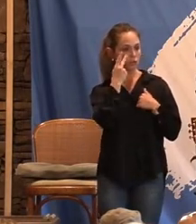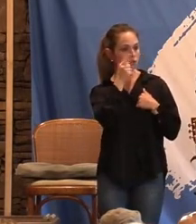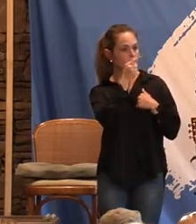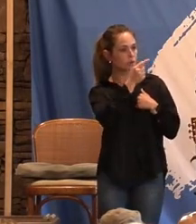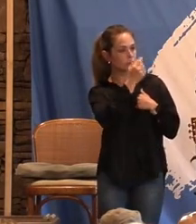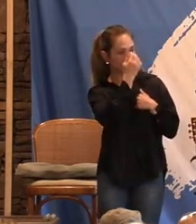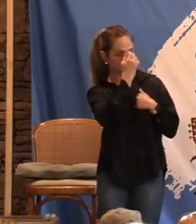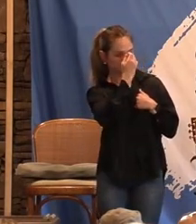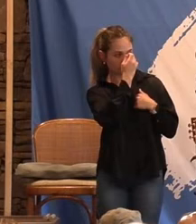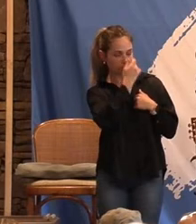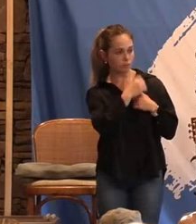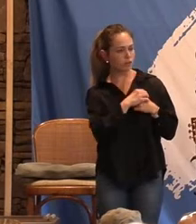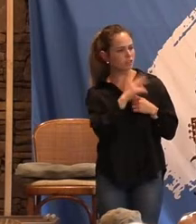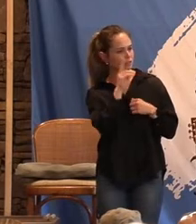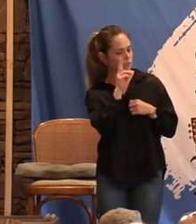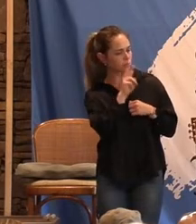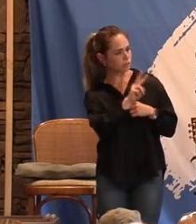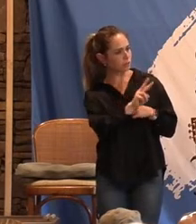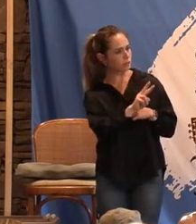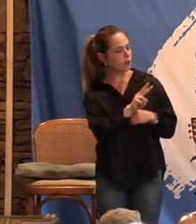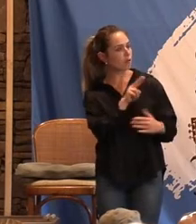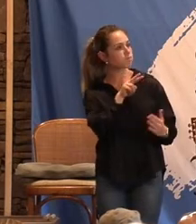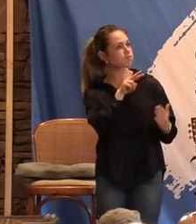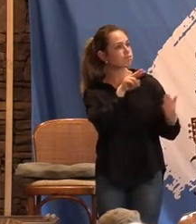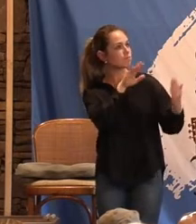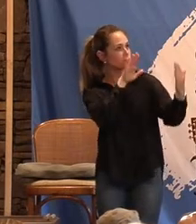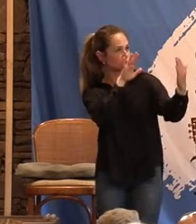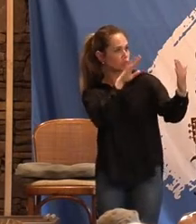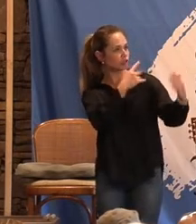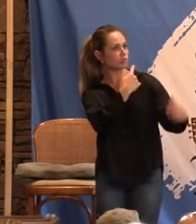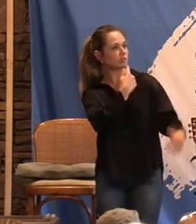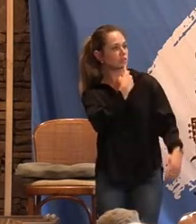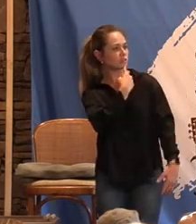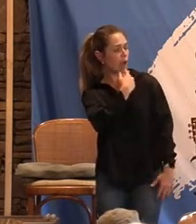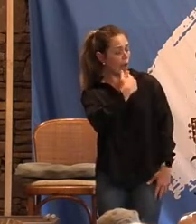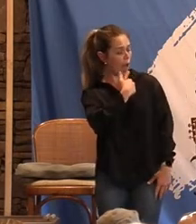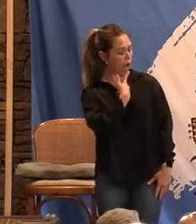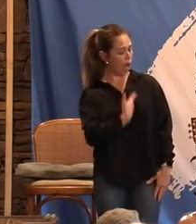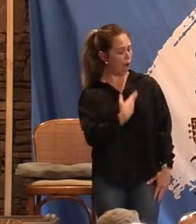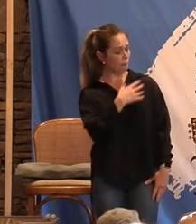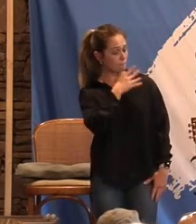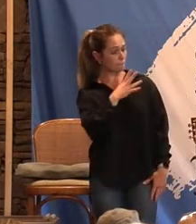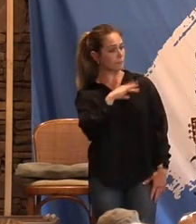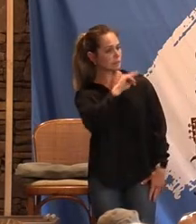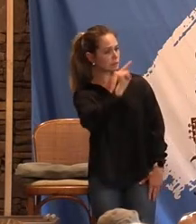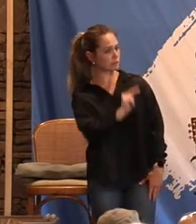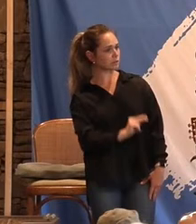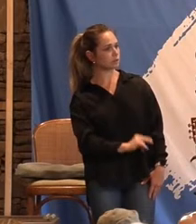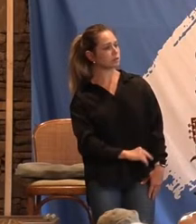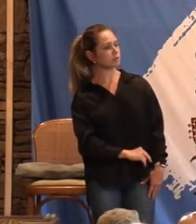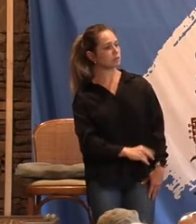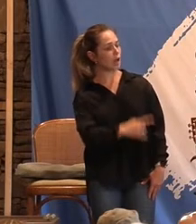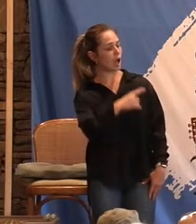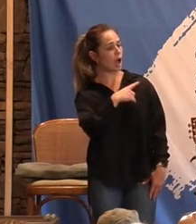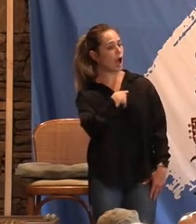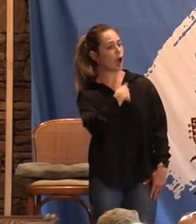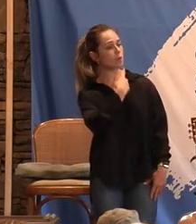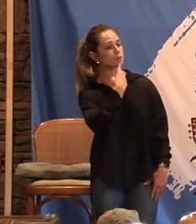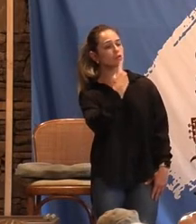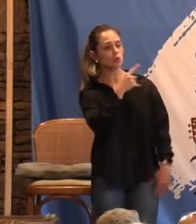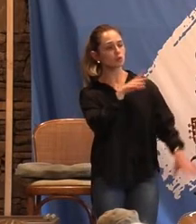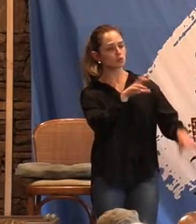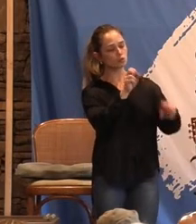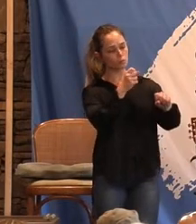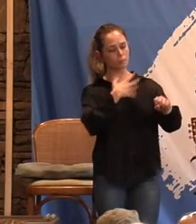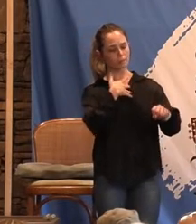elephant, she looked at him face to face and she said, I'm Miss Nana. Now, I was told that you took